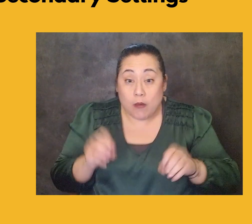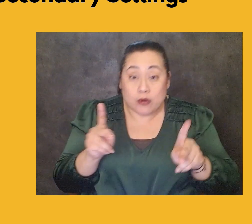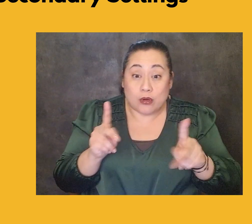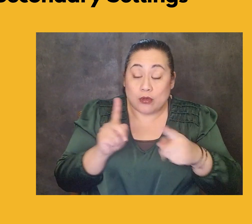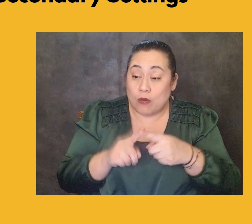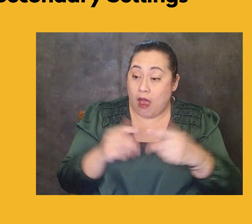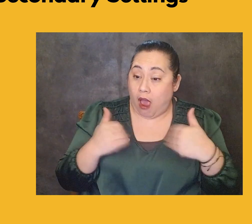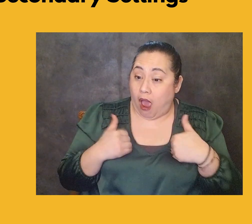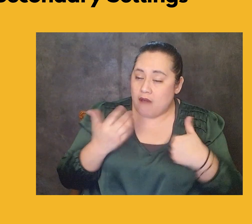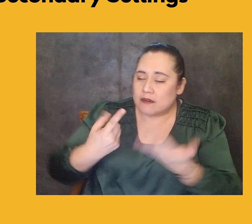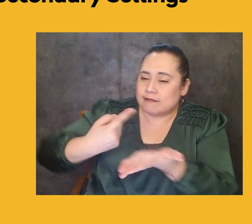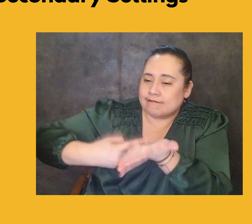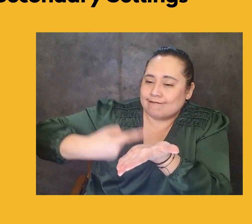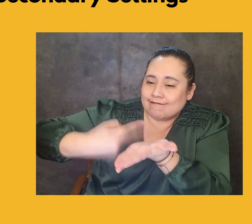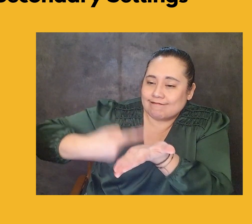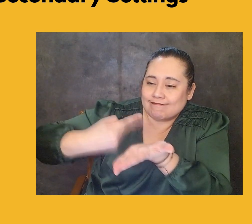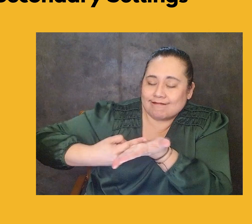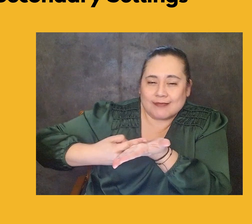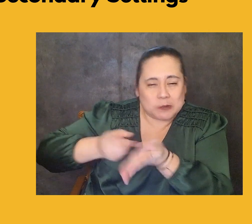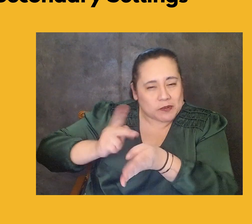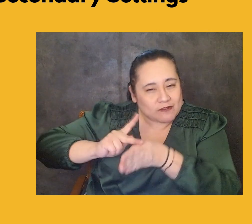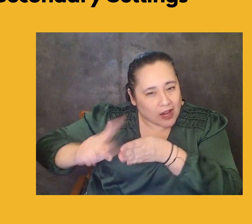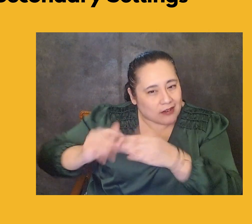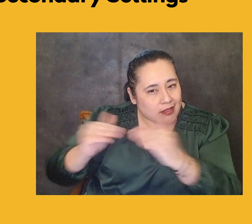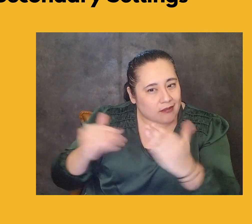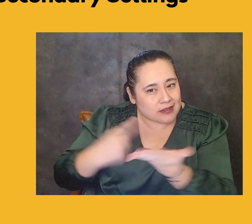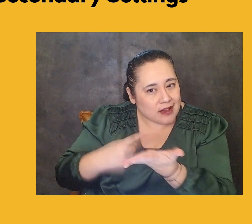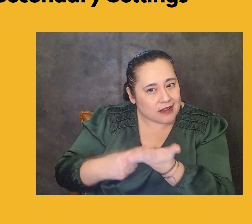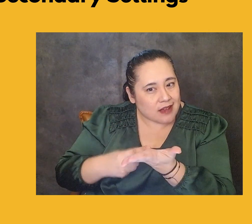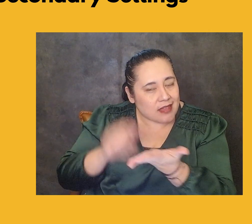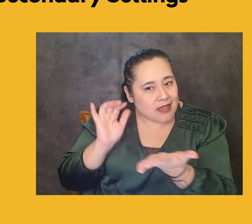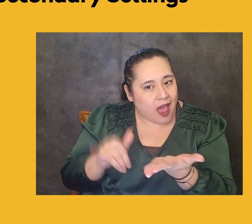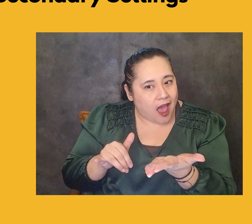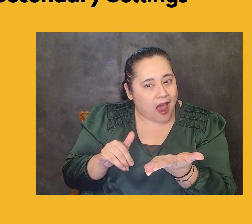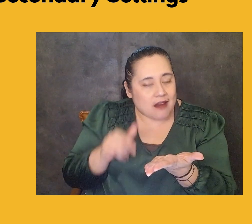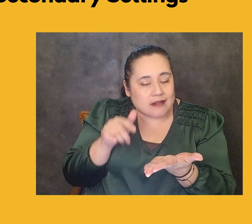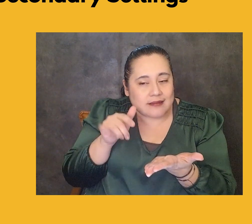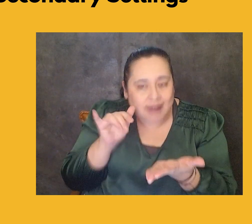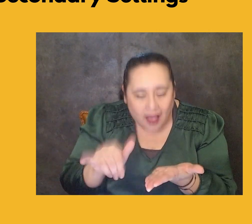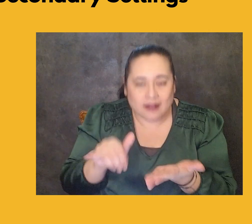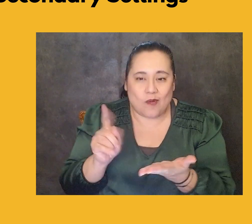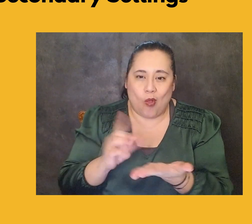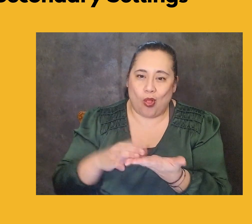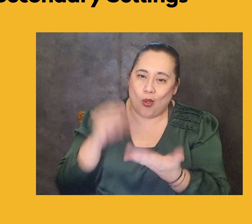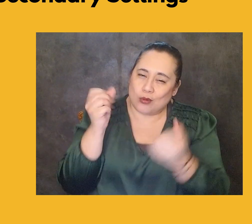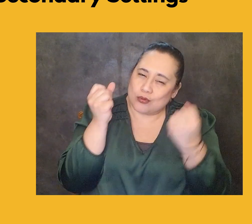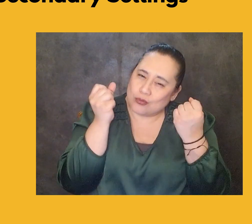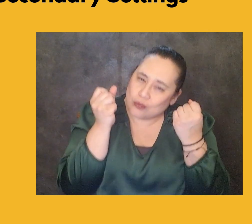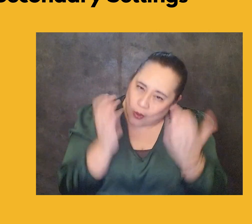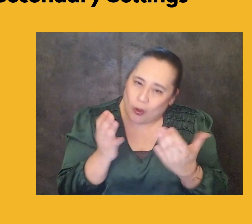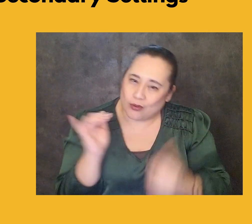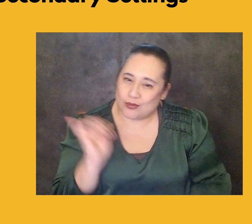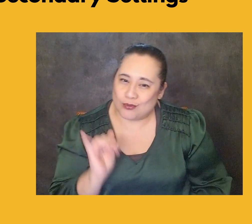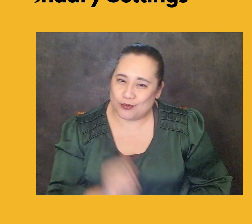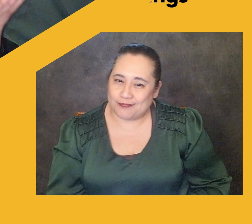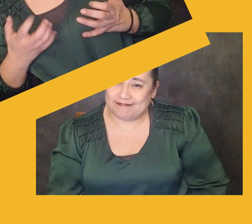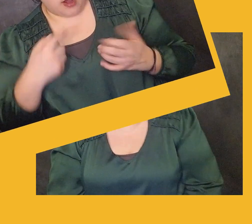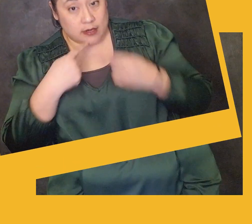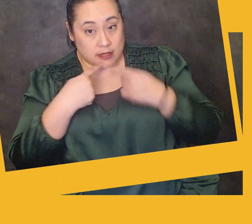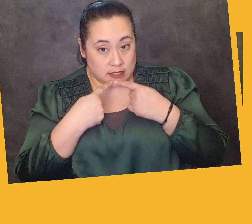have a professional discussion. And that is really where you can learn so much as well.